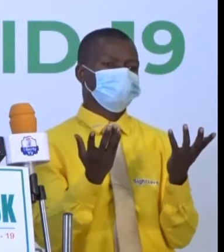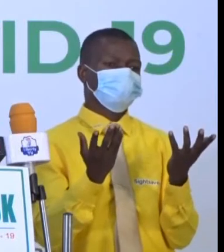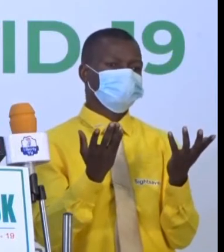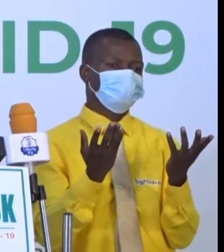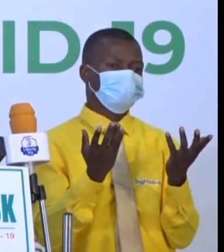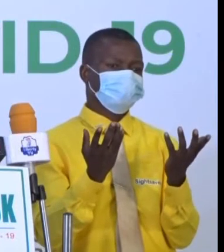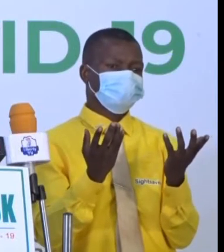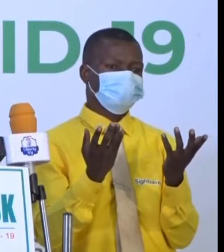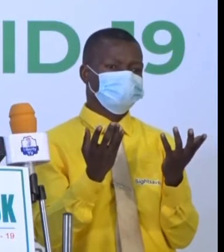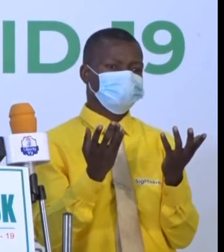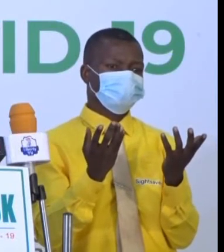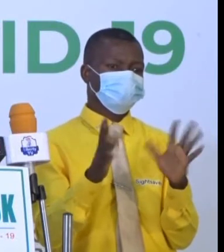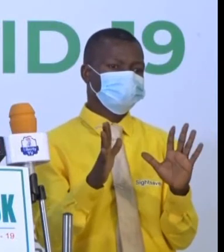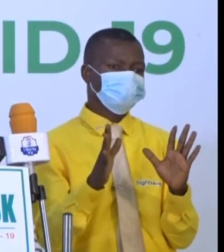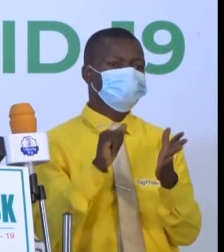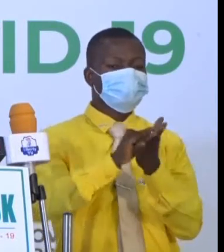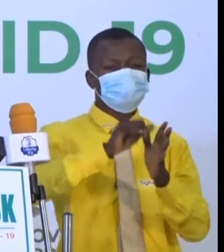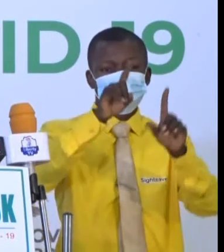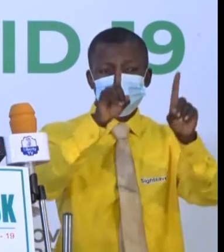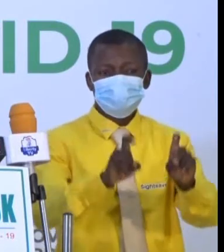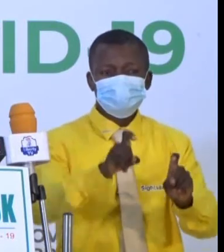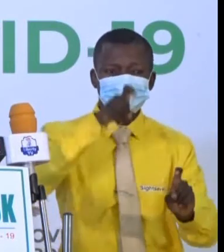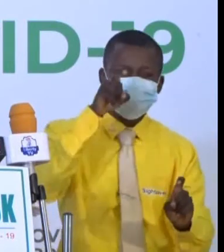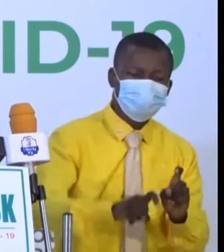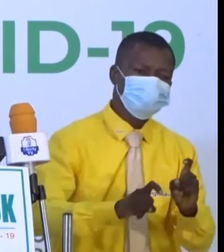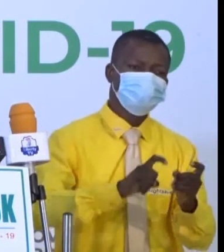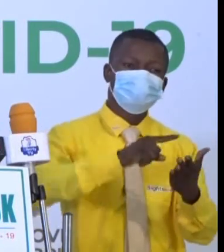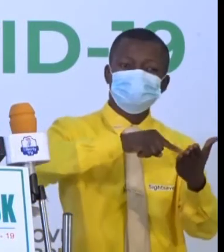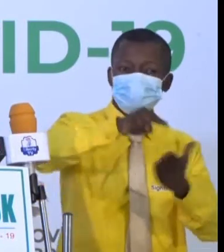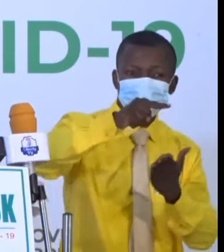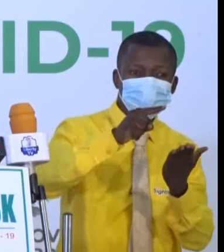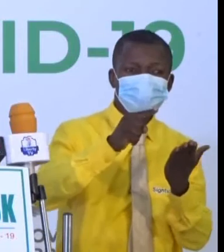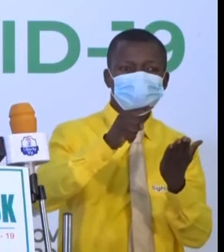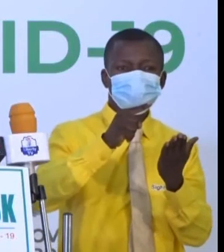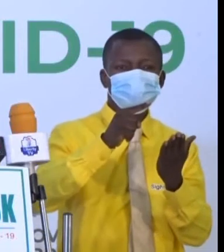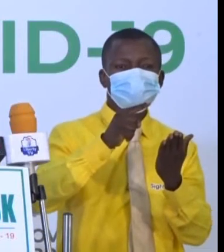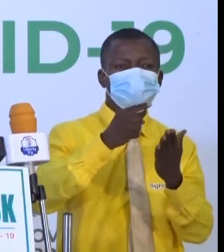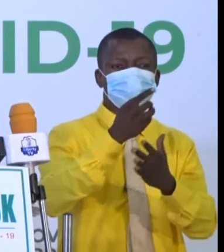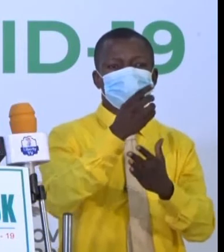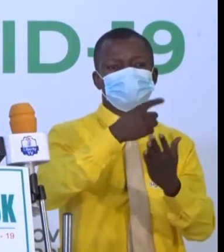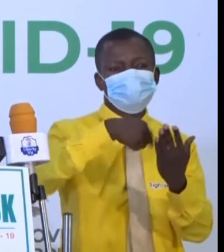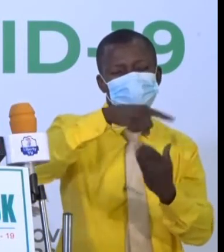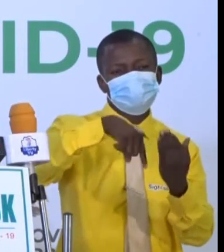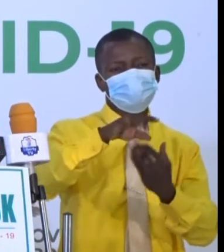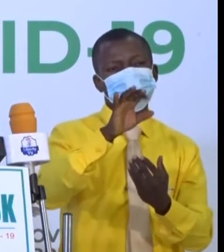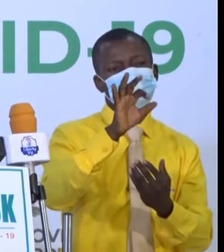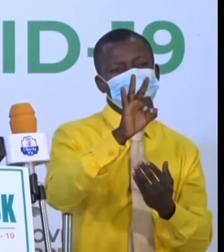results. The test needs to be valid for no more than 96